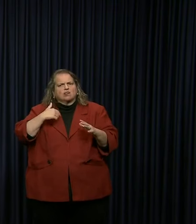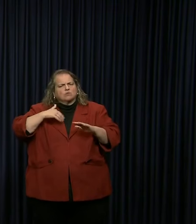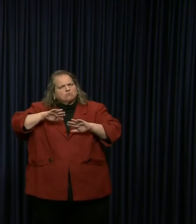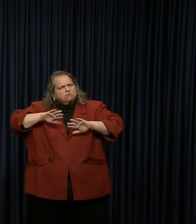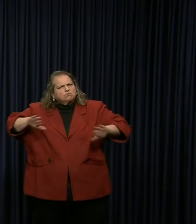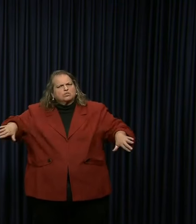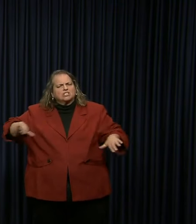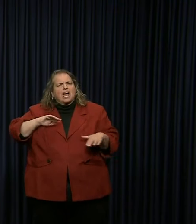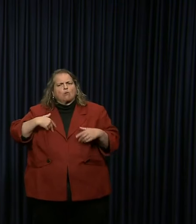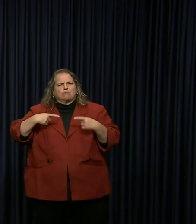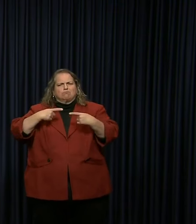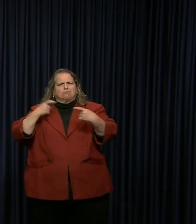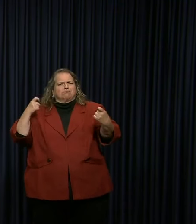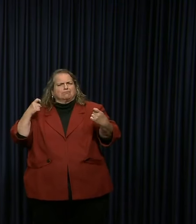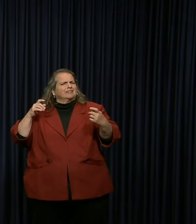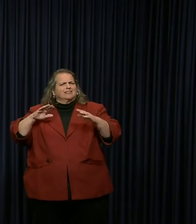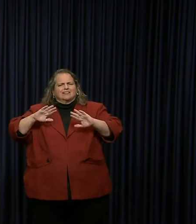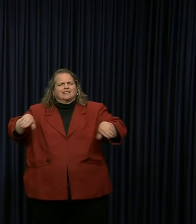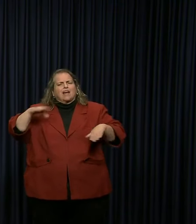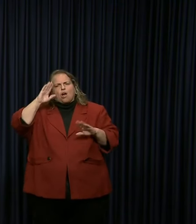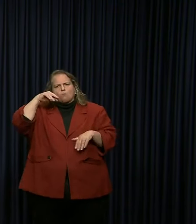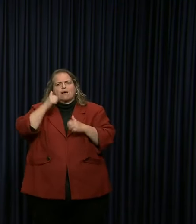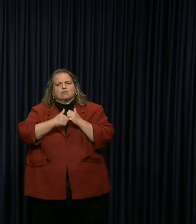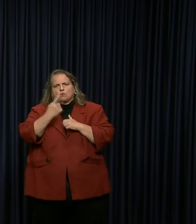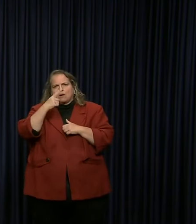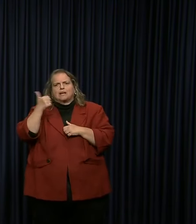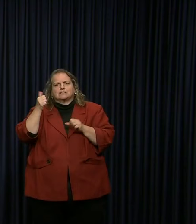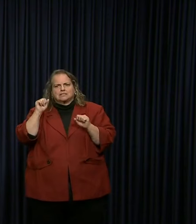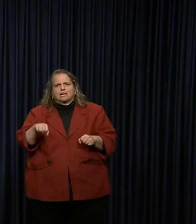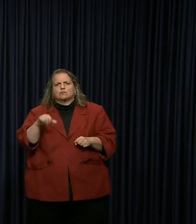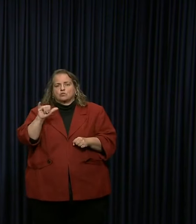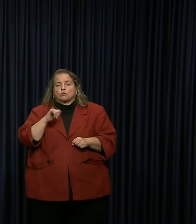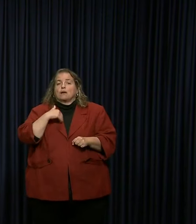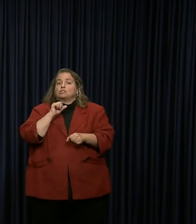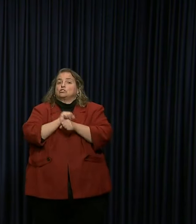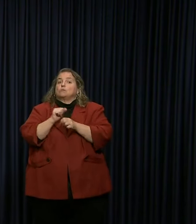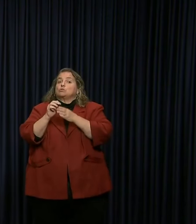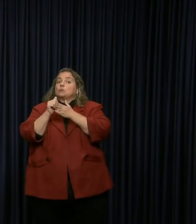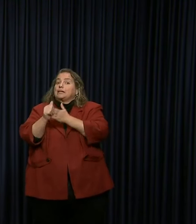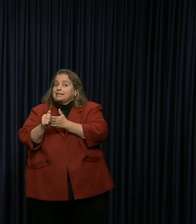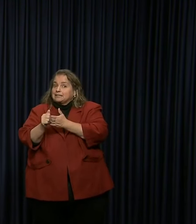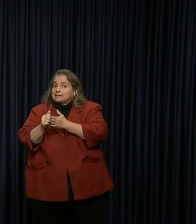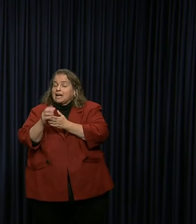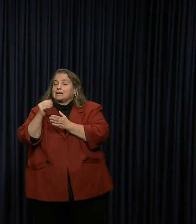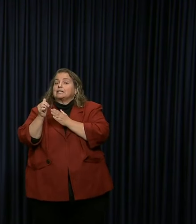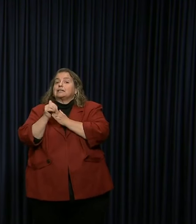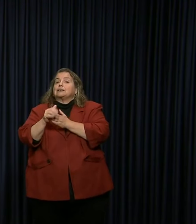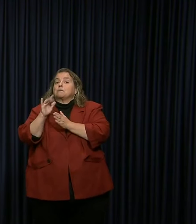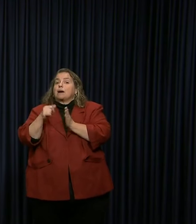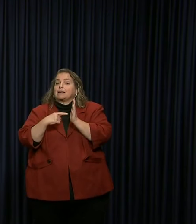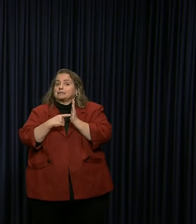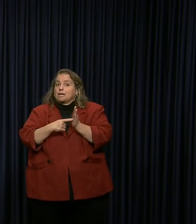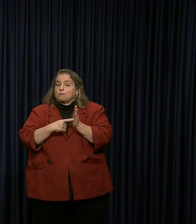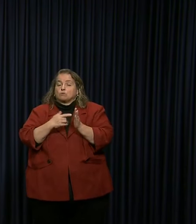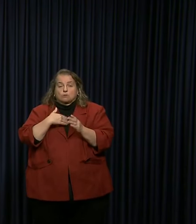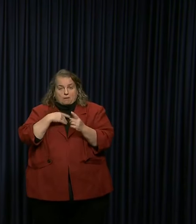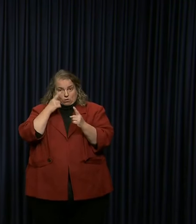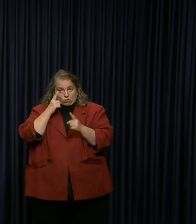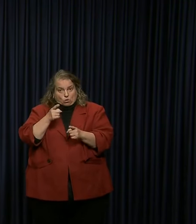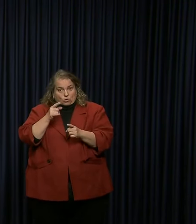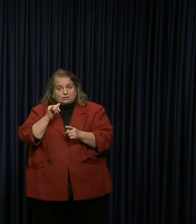hope that everybody else can too. But my job is to lead, and hopefully to lead by example. So my